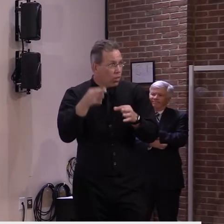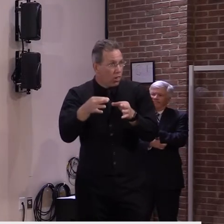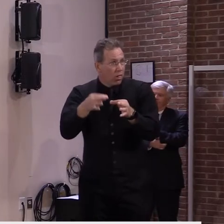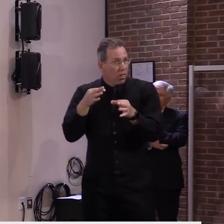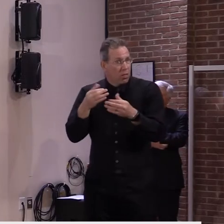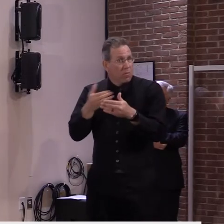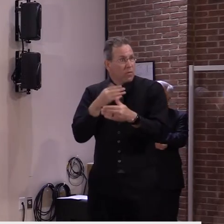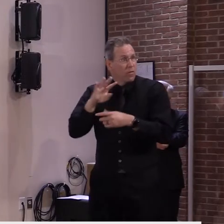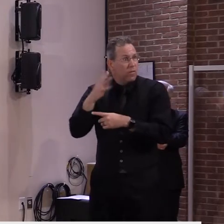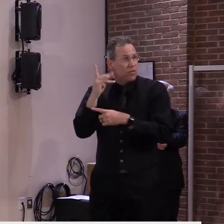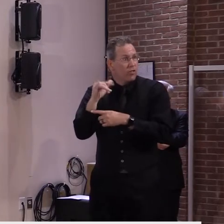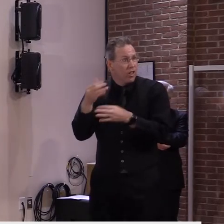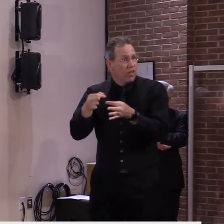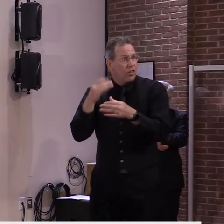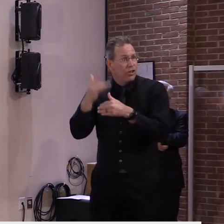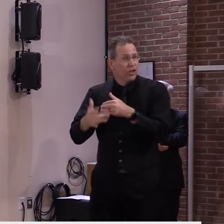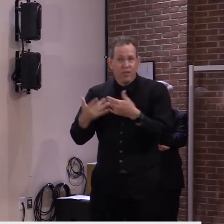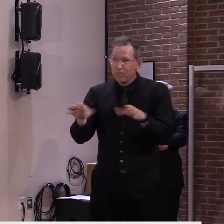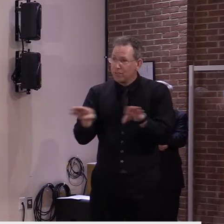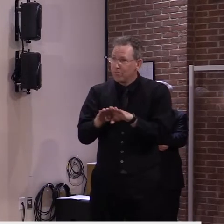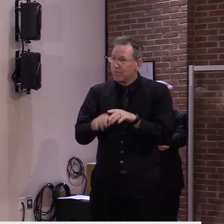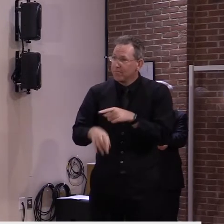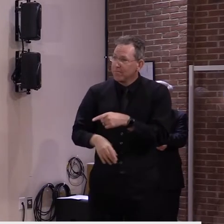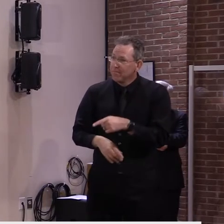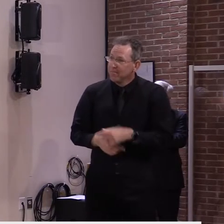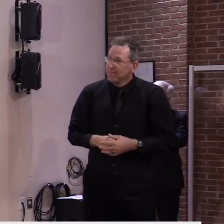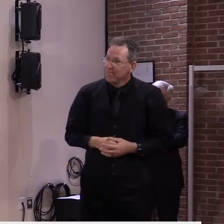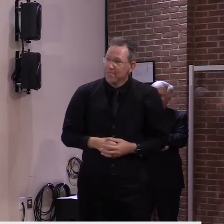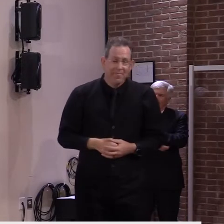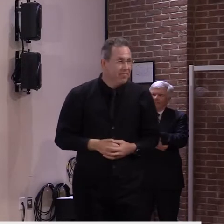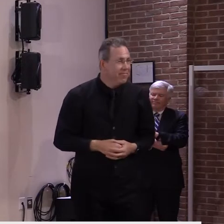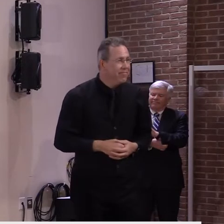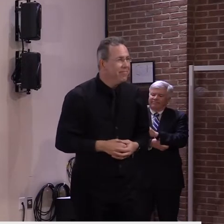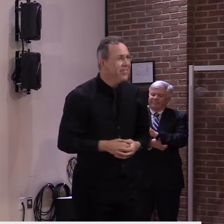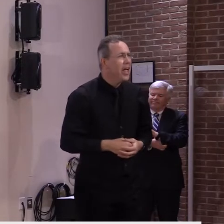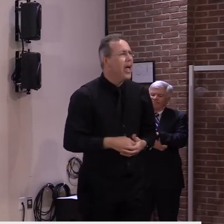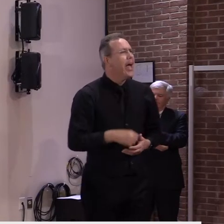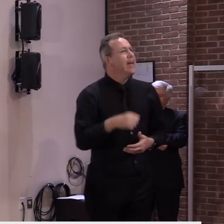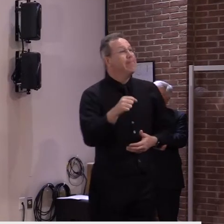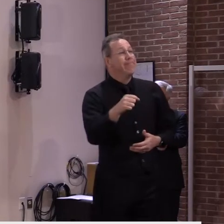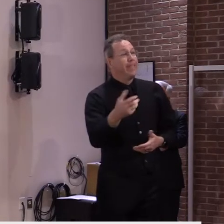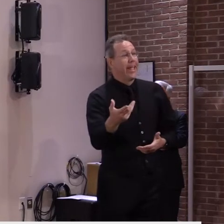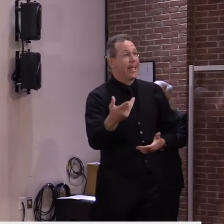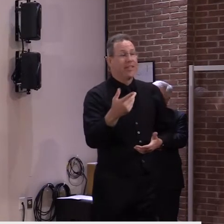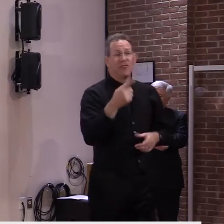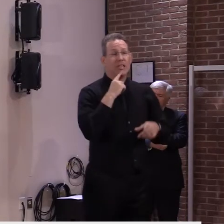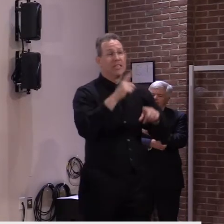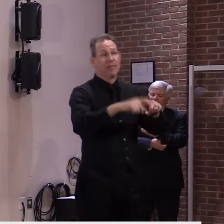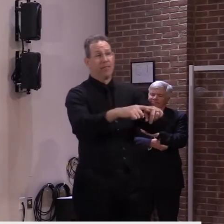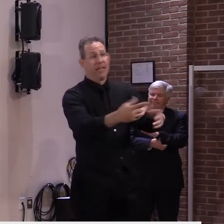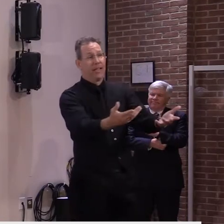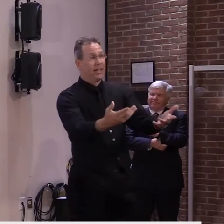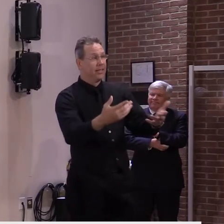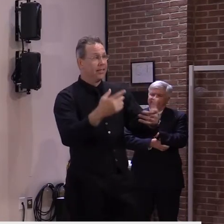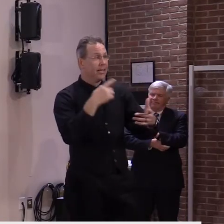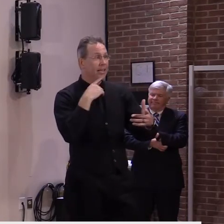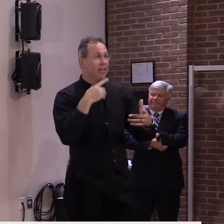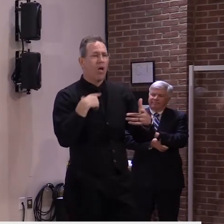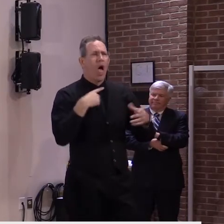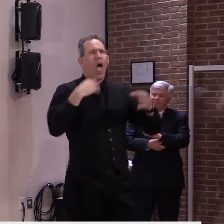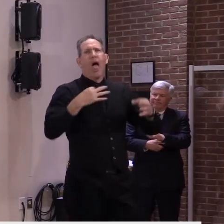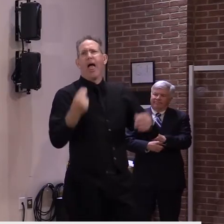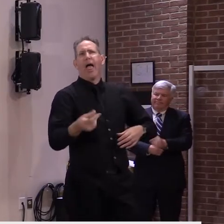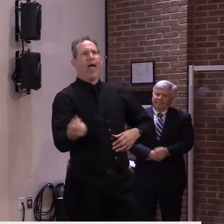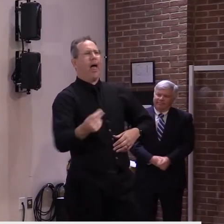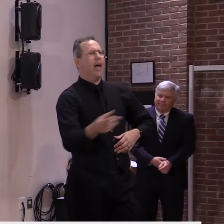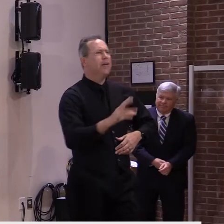all really depends. Everything that we've done, all our steps have been reliant on our vaccination rate. And